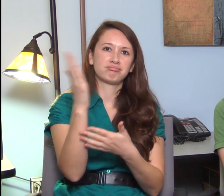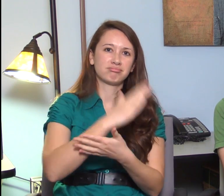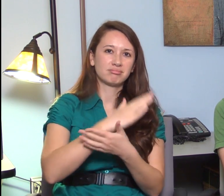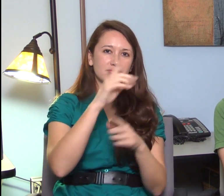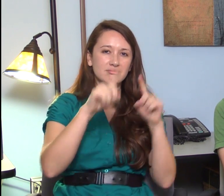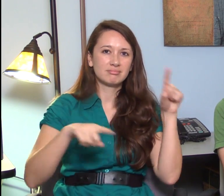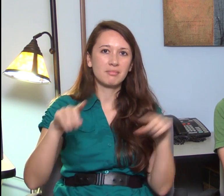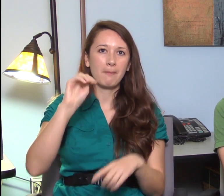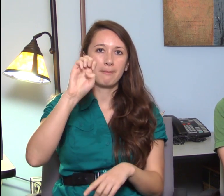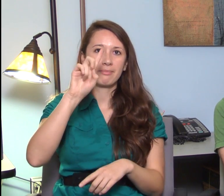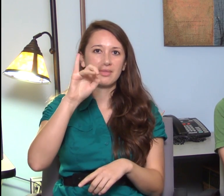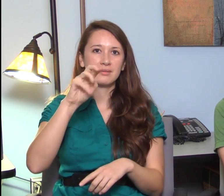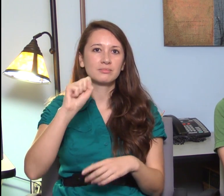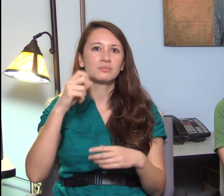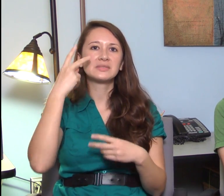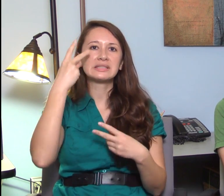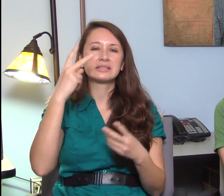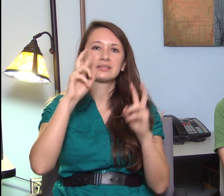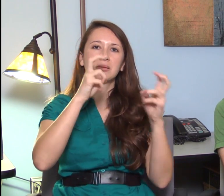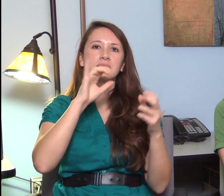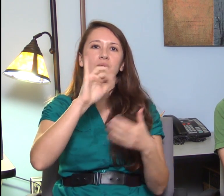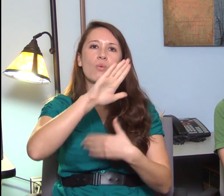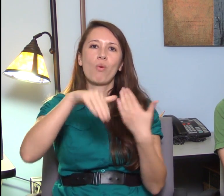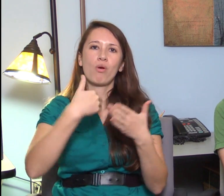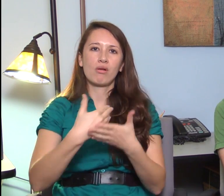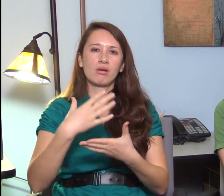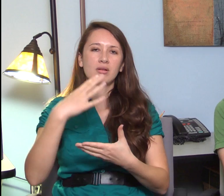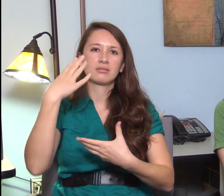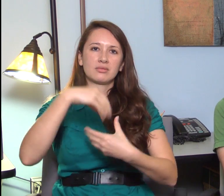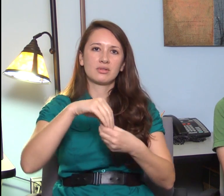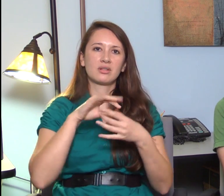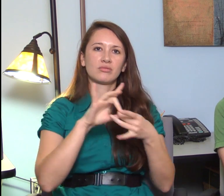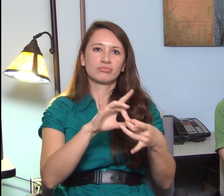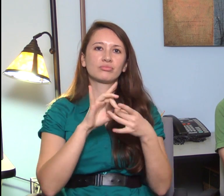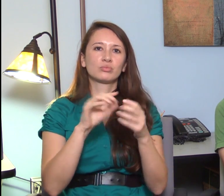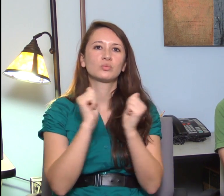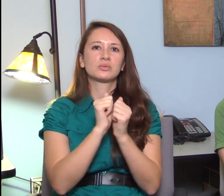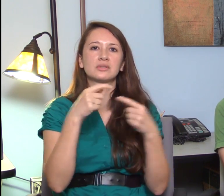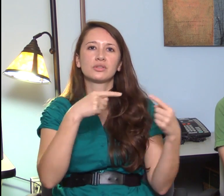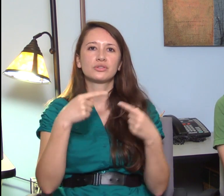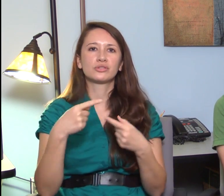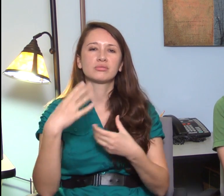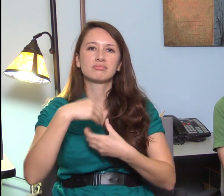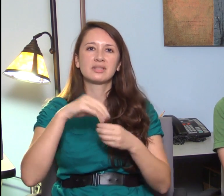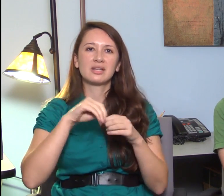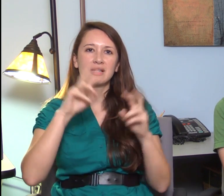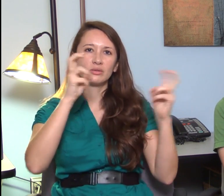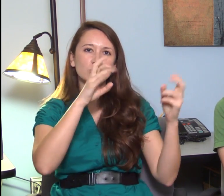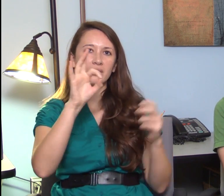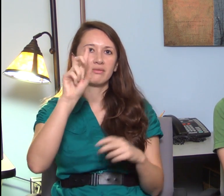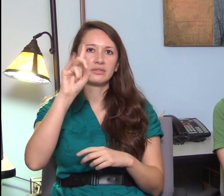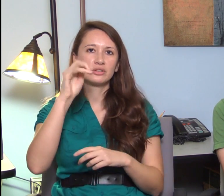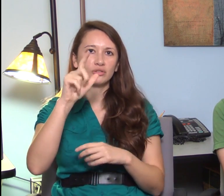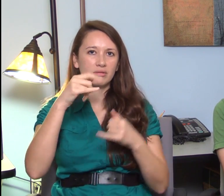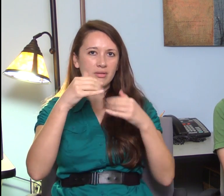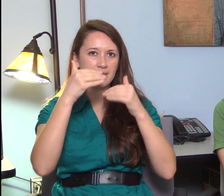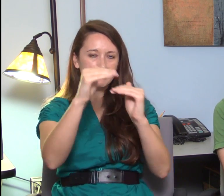Across the range of mediums, we see topics that all engage with the tensions inherent in issues of digital limits